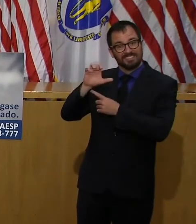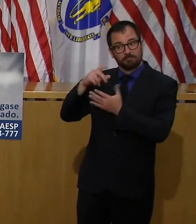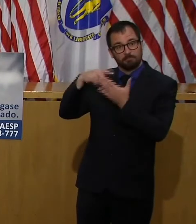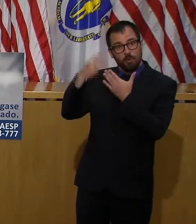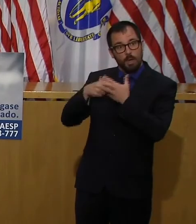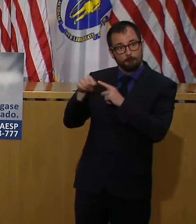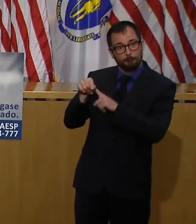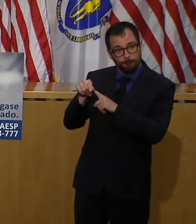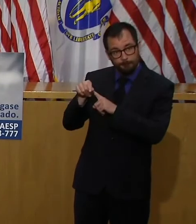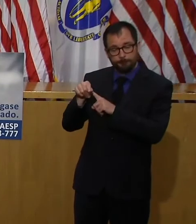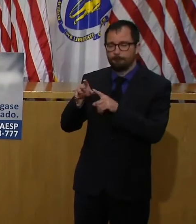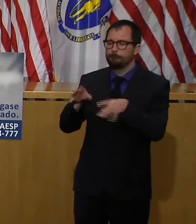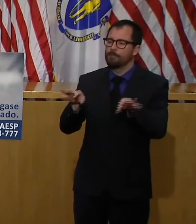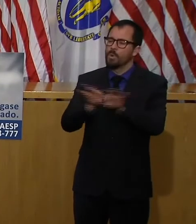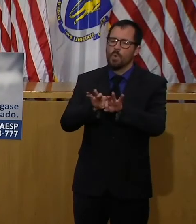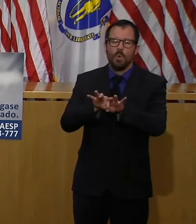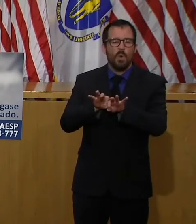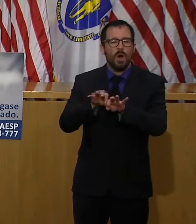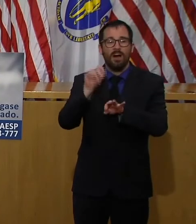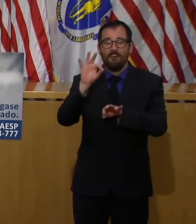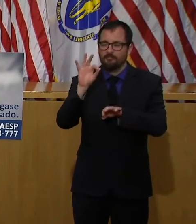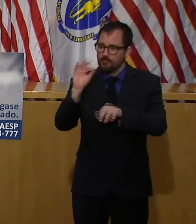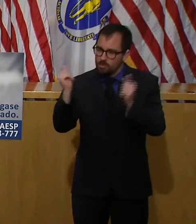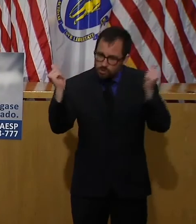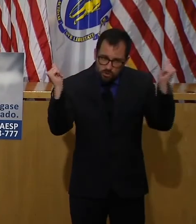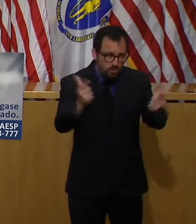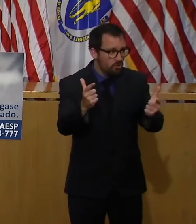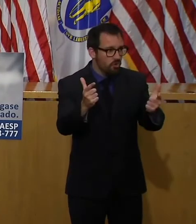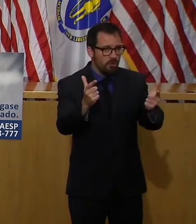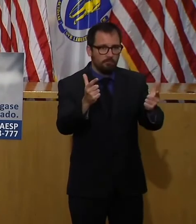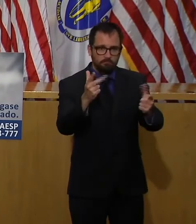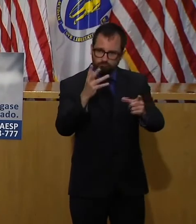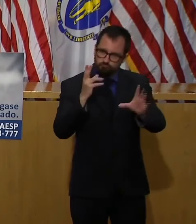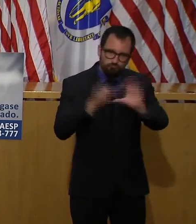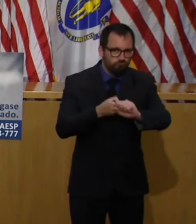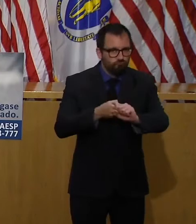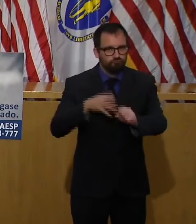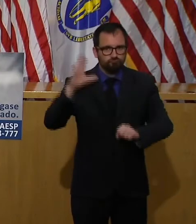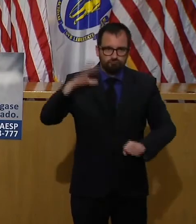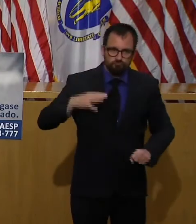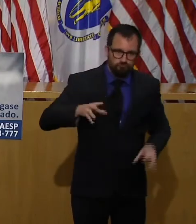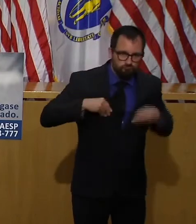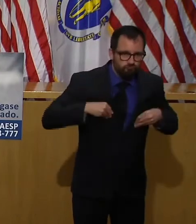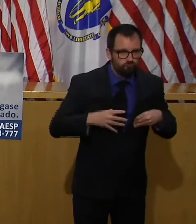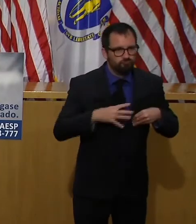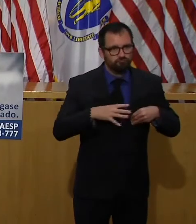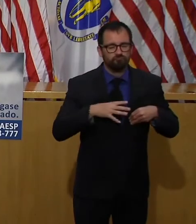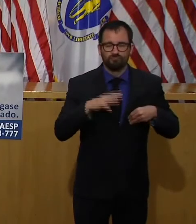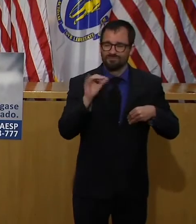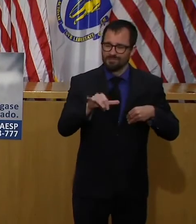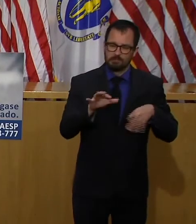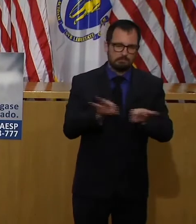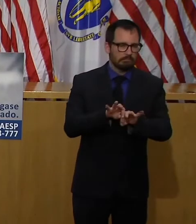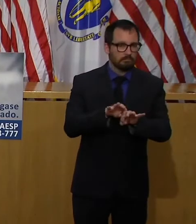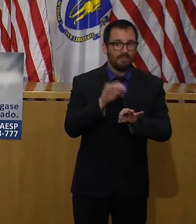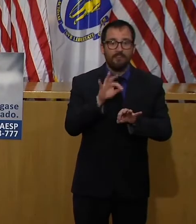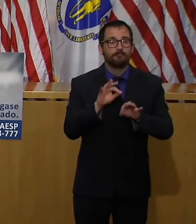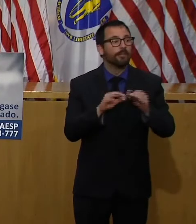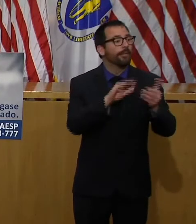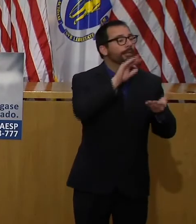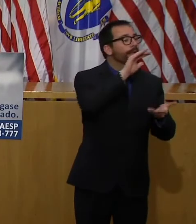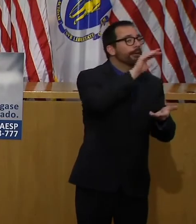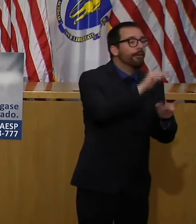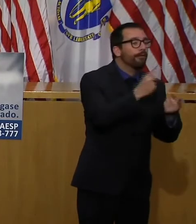and visibility campaign that includes multilingual messages that are being used statewide with additional targeted activities in some